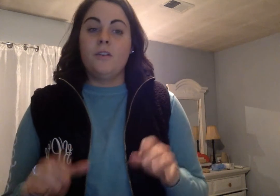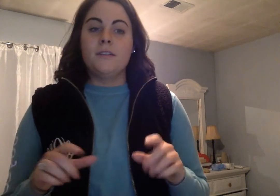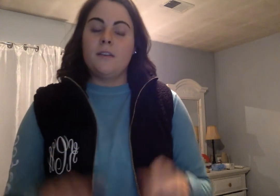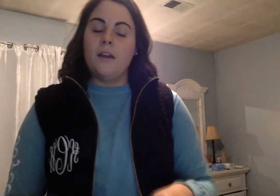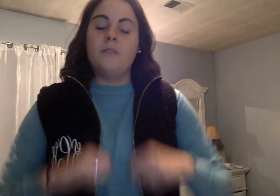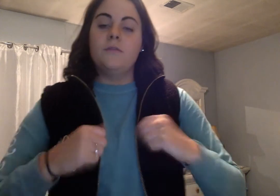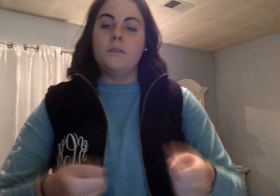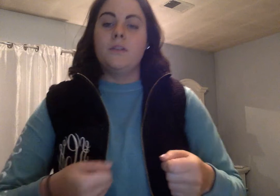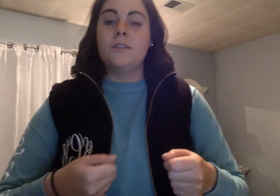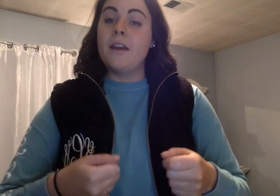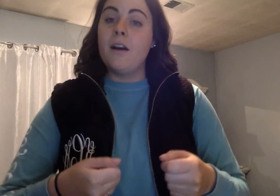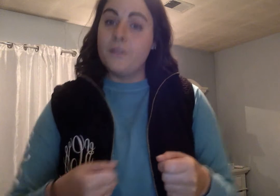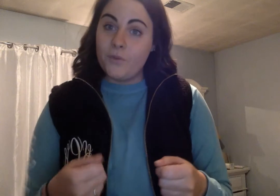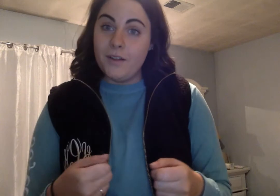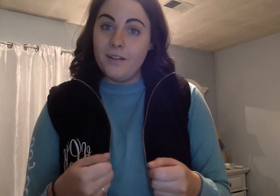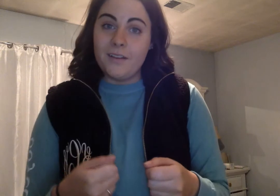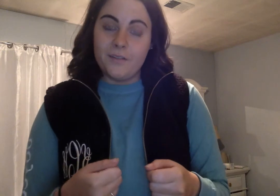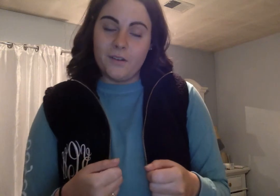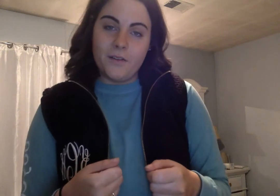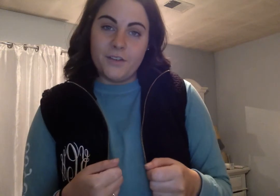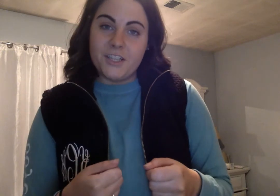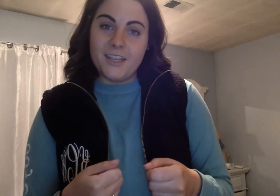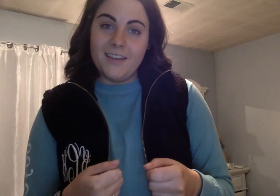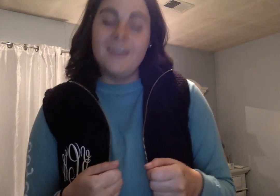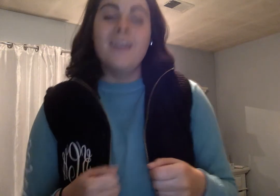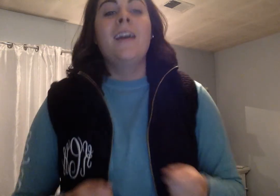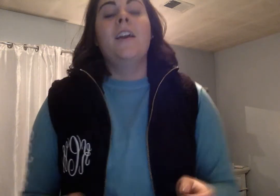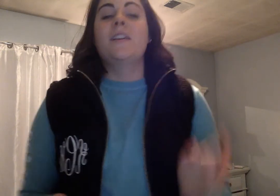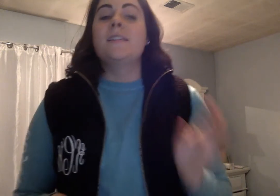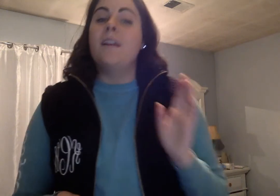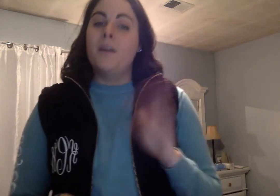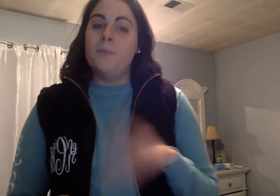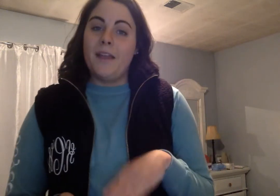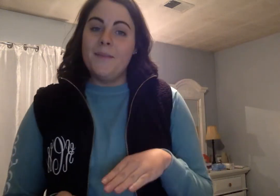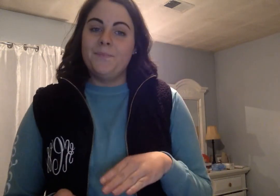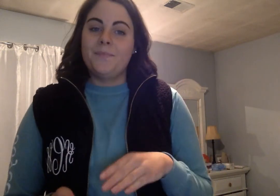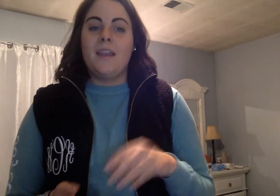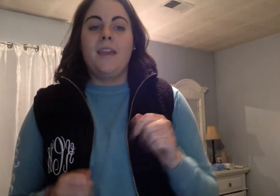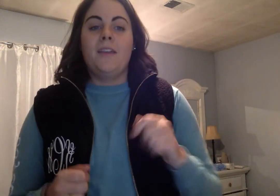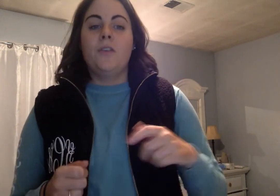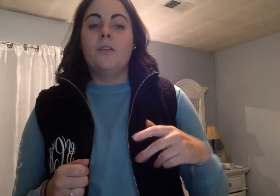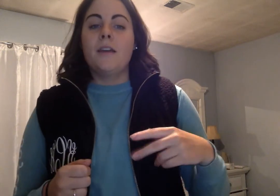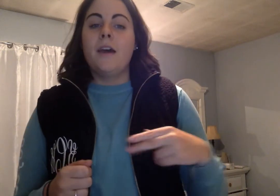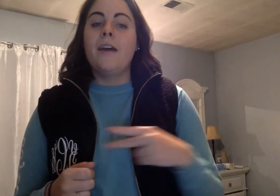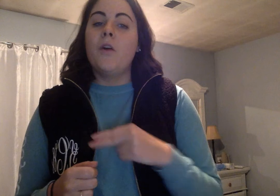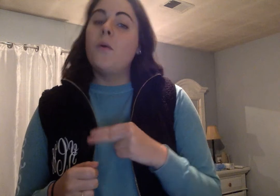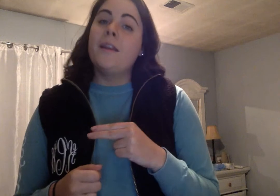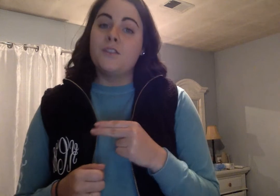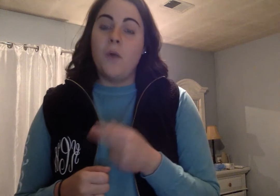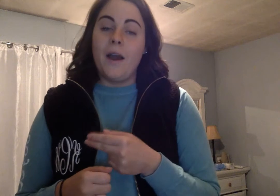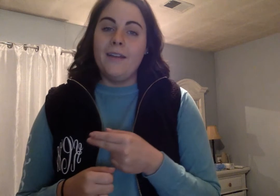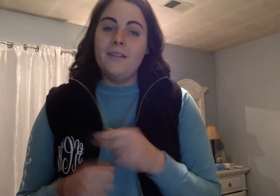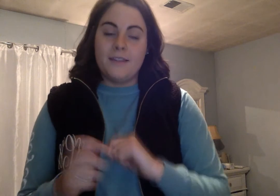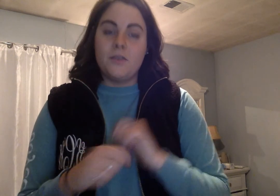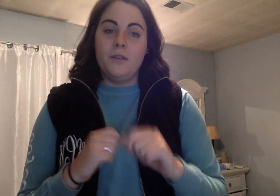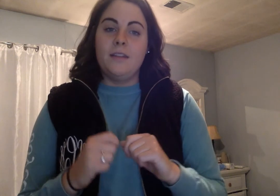you'll take off the foil off of your chicken, and you're going to set it on a plate, and you'll cut away the twine that's holding